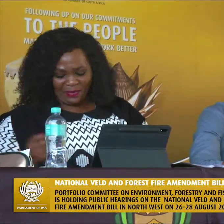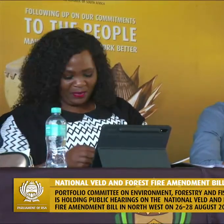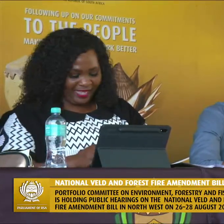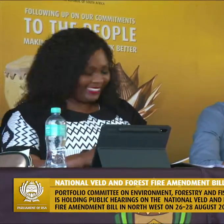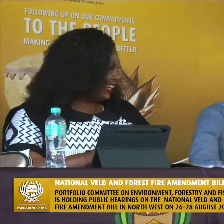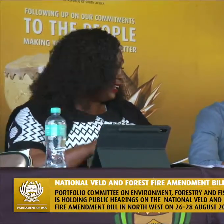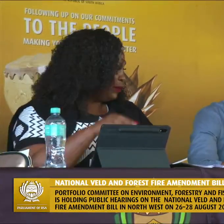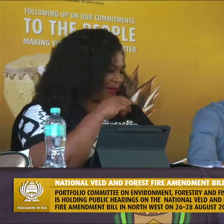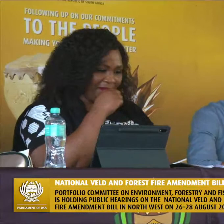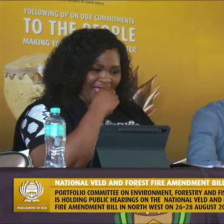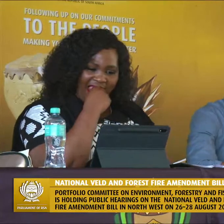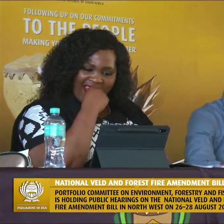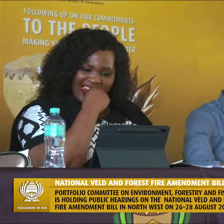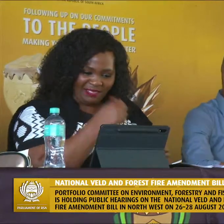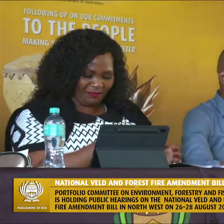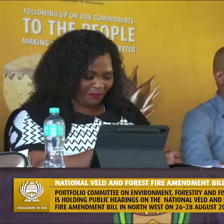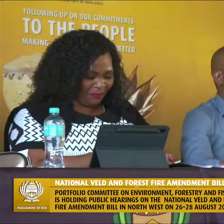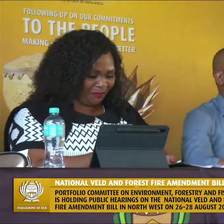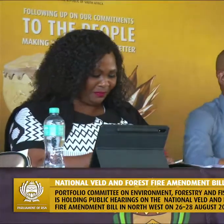is